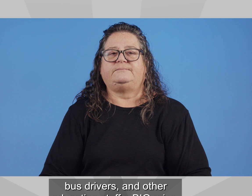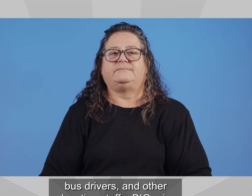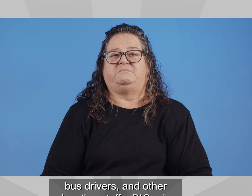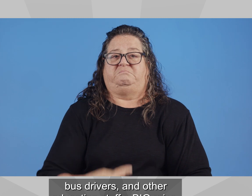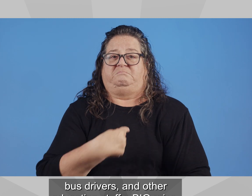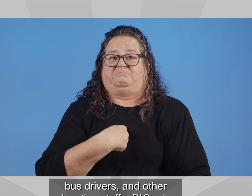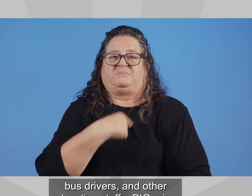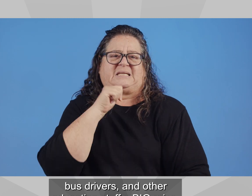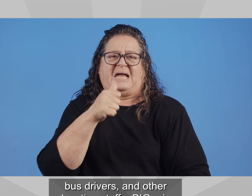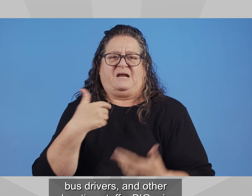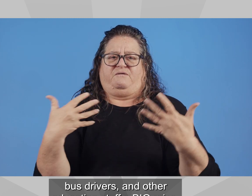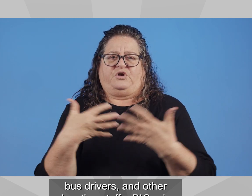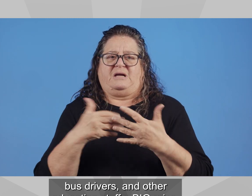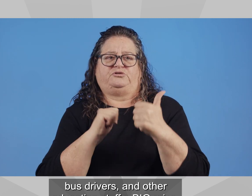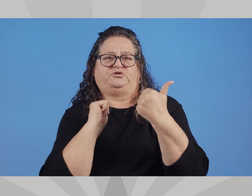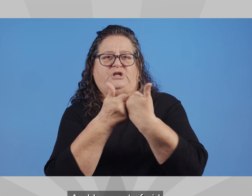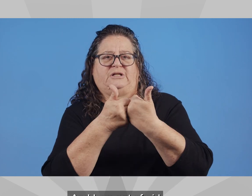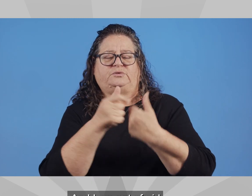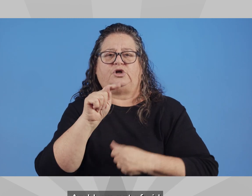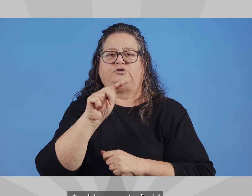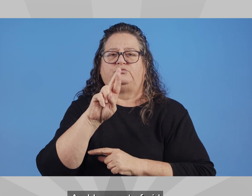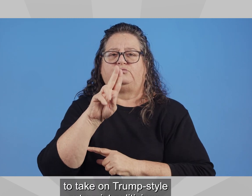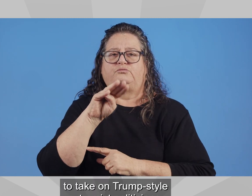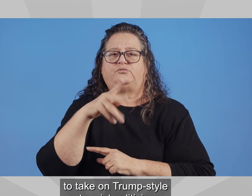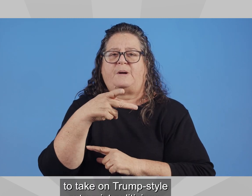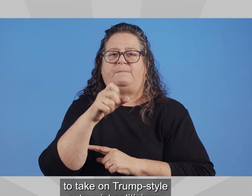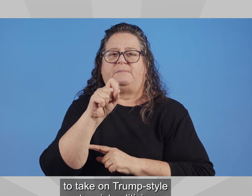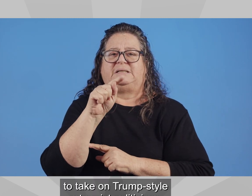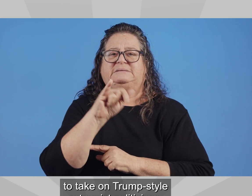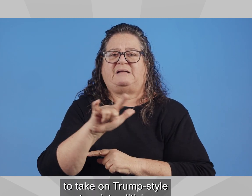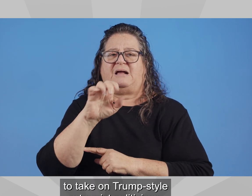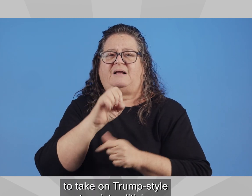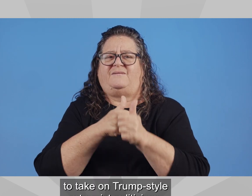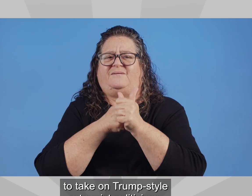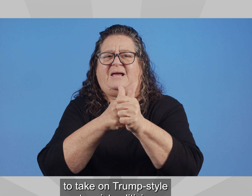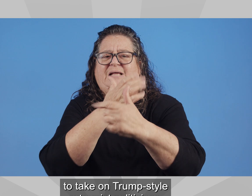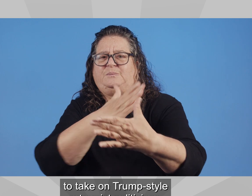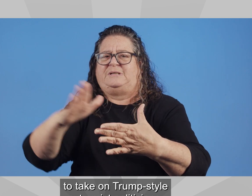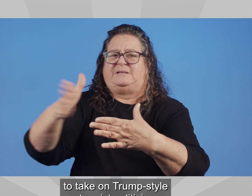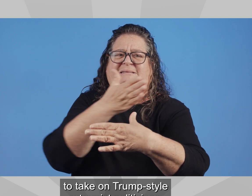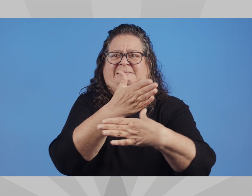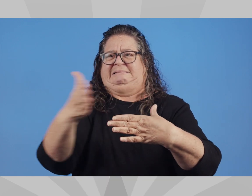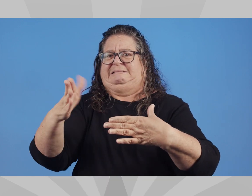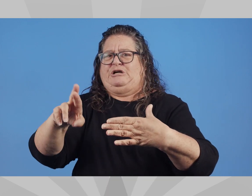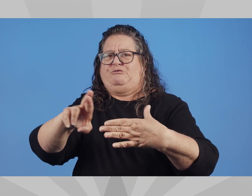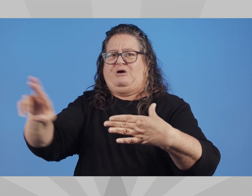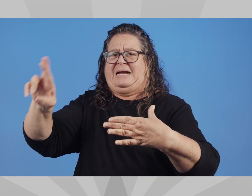staff a big raise. And I am not afraid to take on Trump-style extremist politicians.